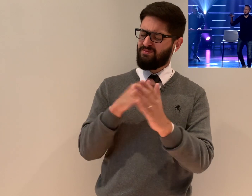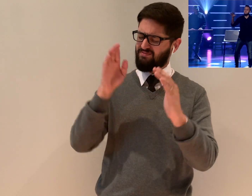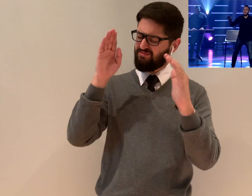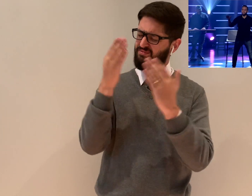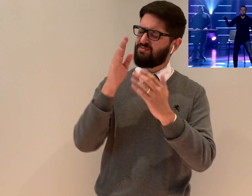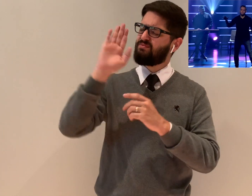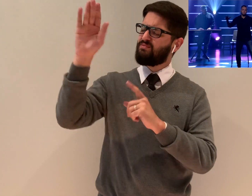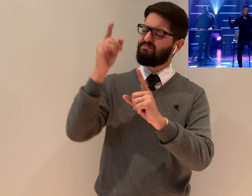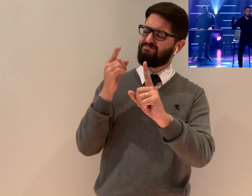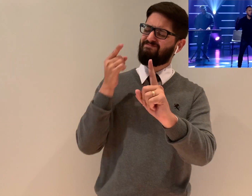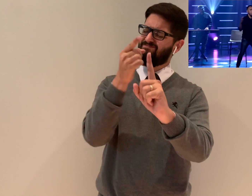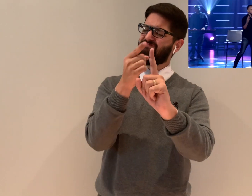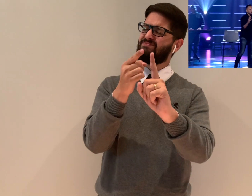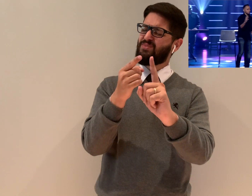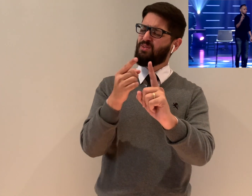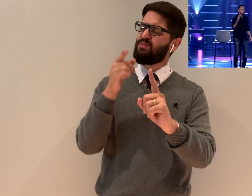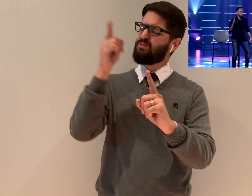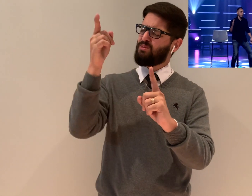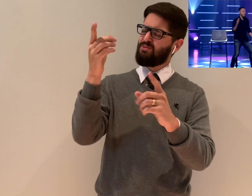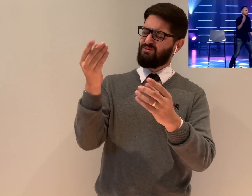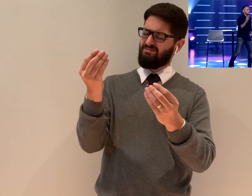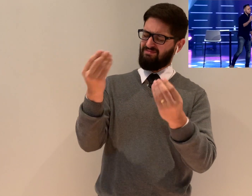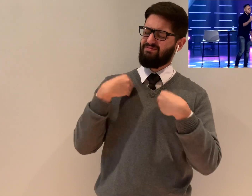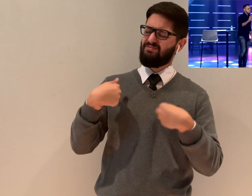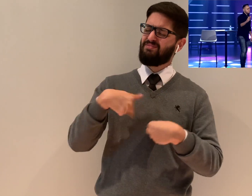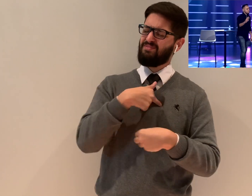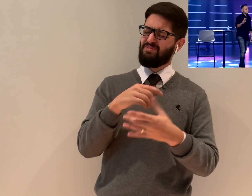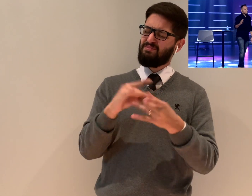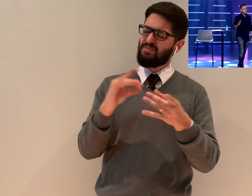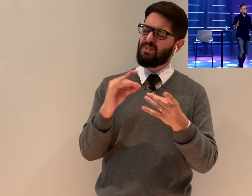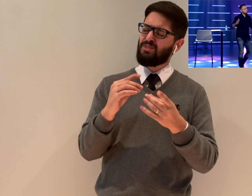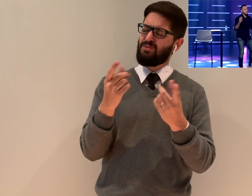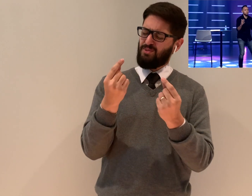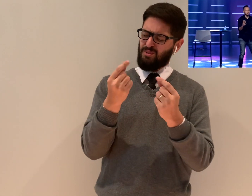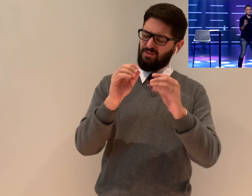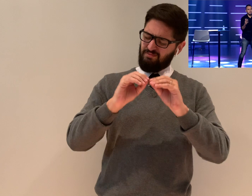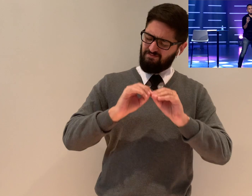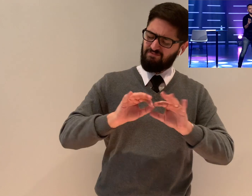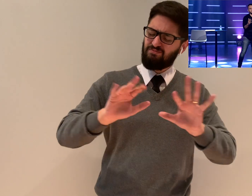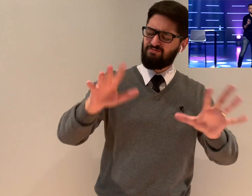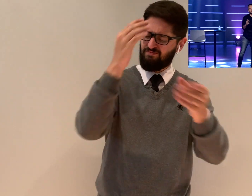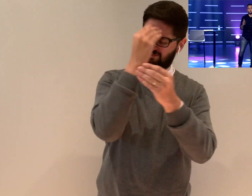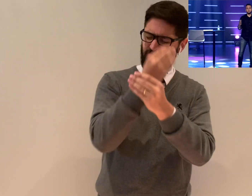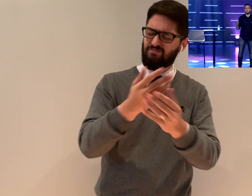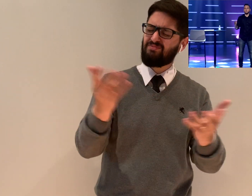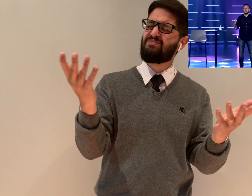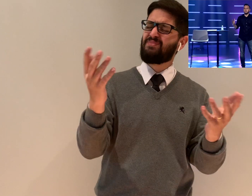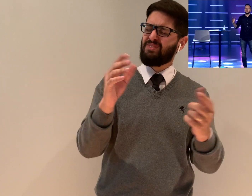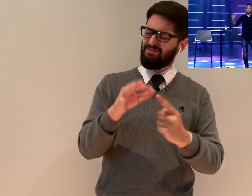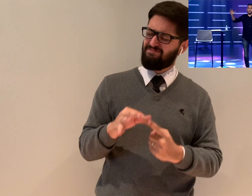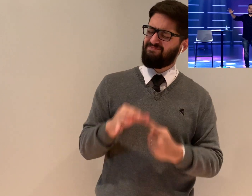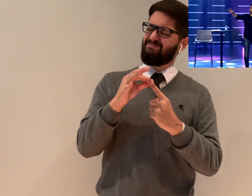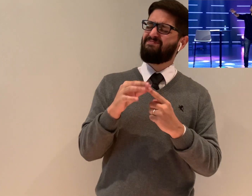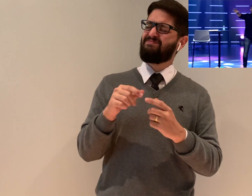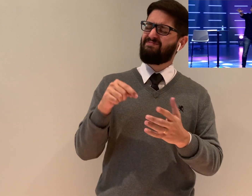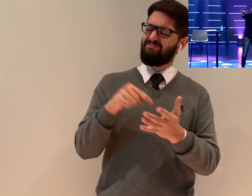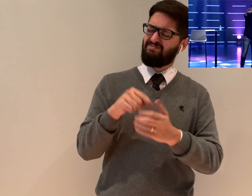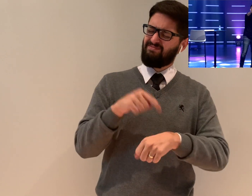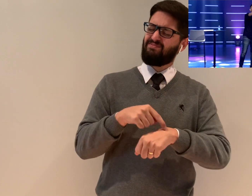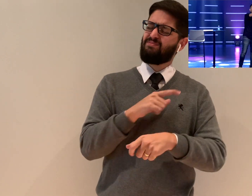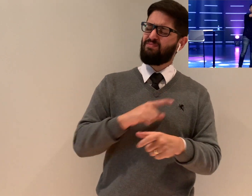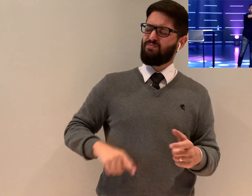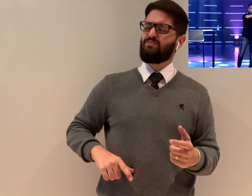There is a message that you have called us to spread, especially in this season, Lord. So, God, I just